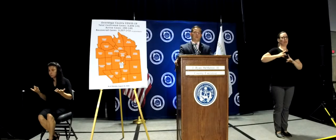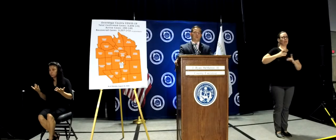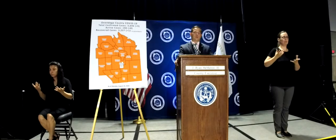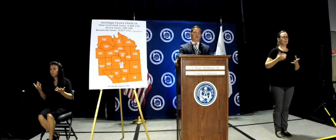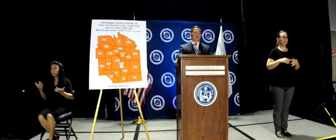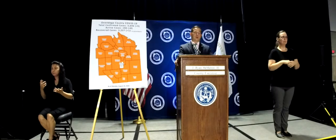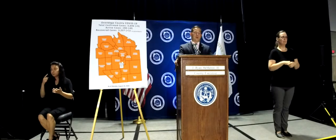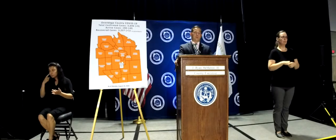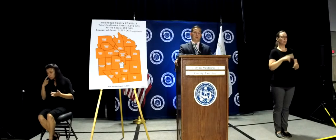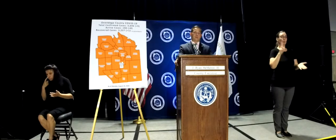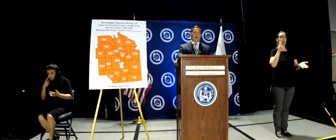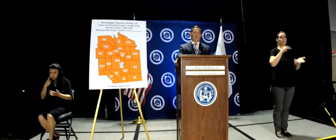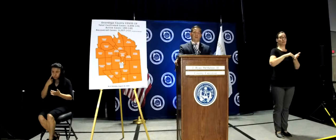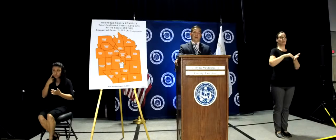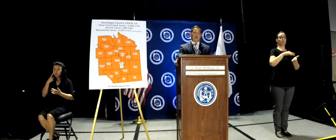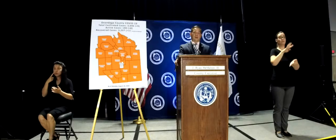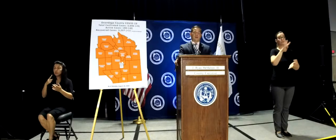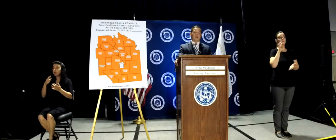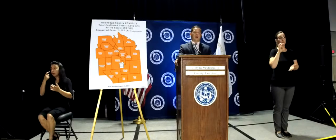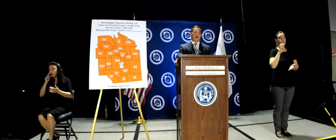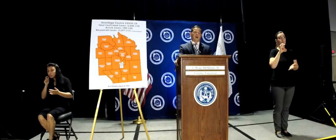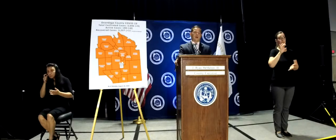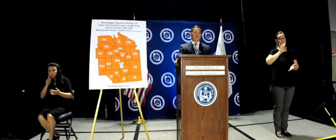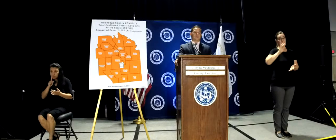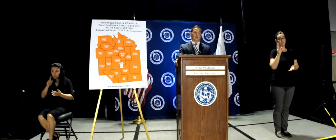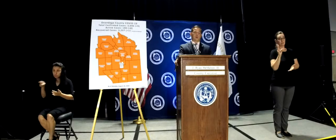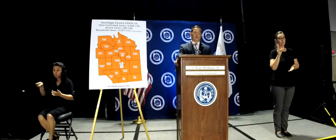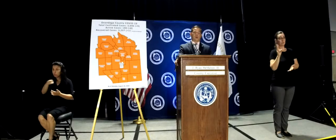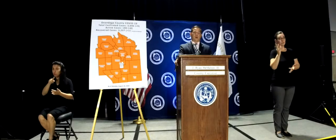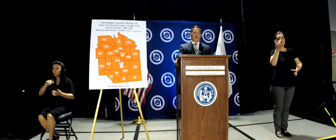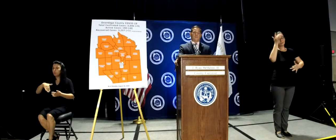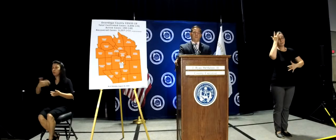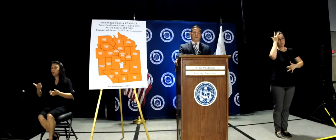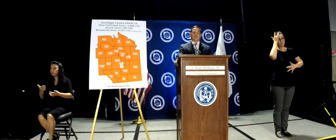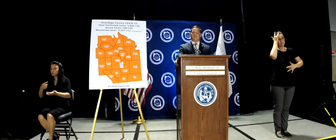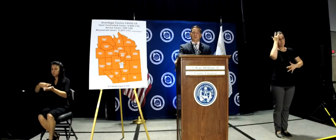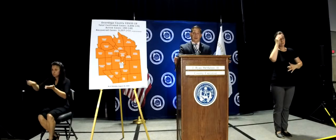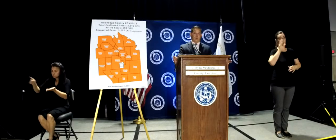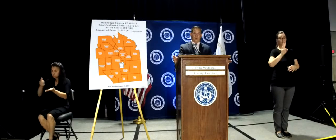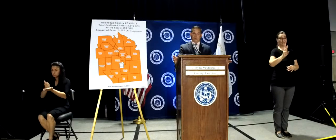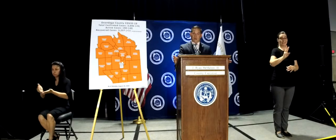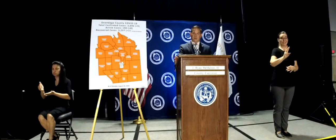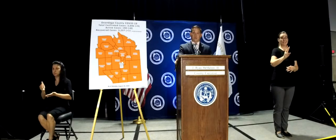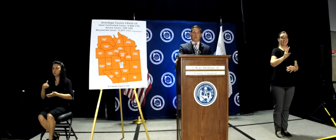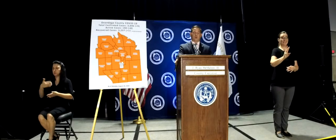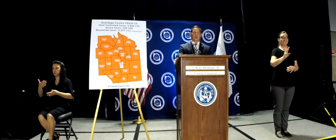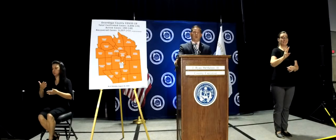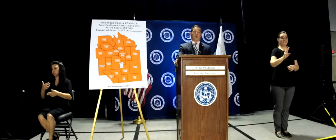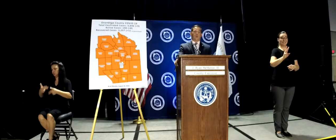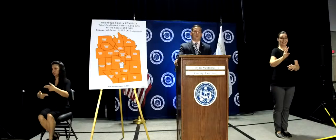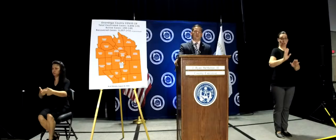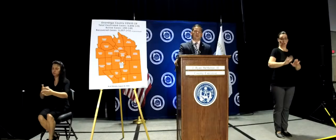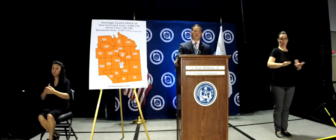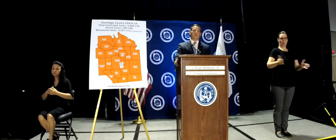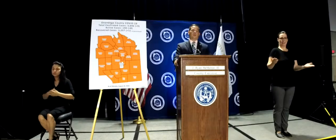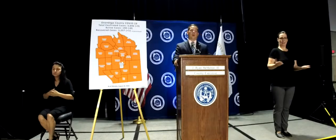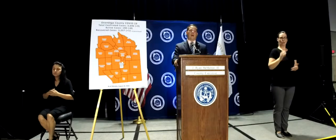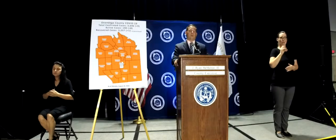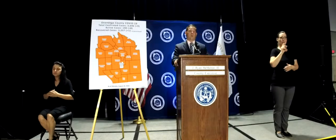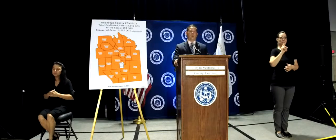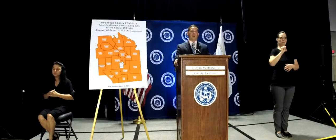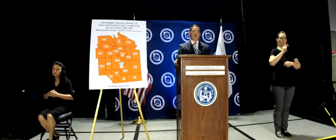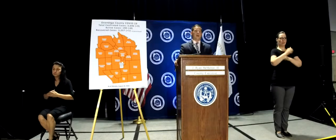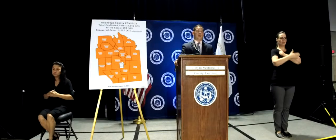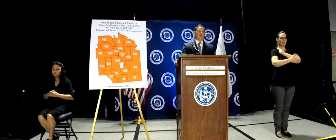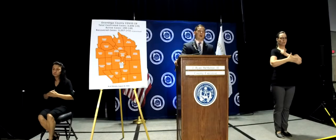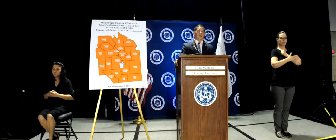to the original source, being mom or dad. And so that doesn't mean that won't change. So we think the